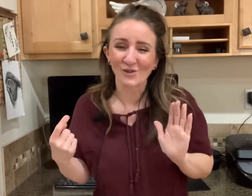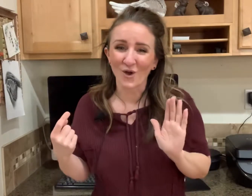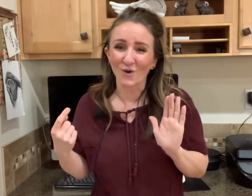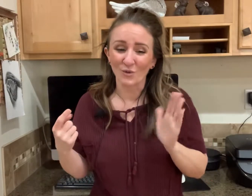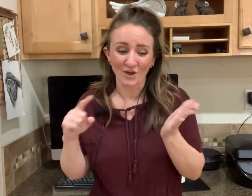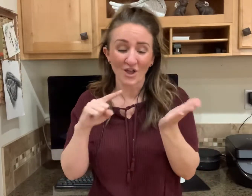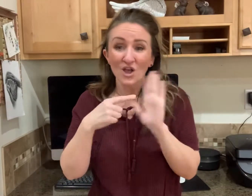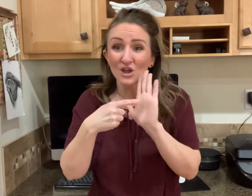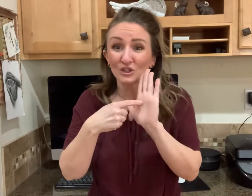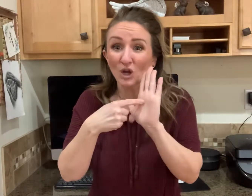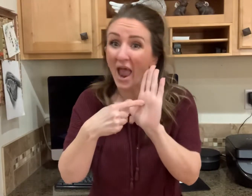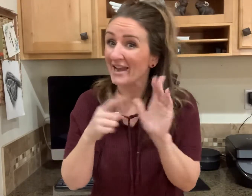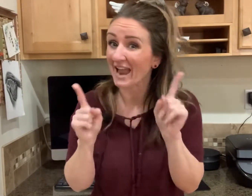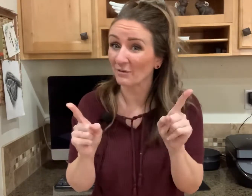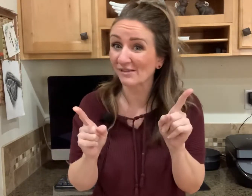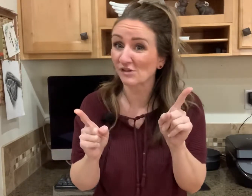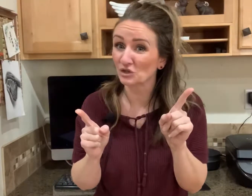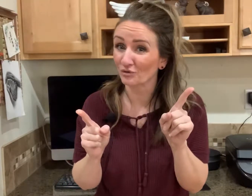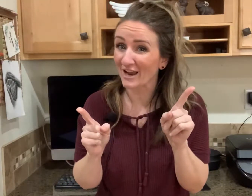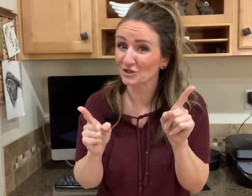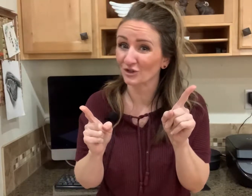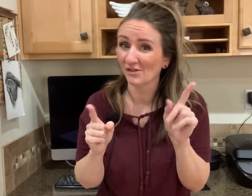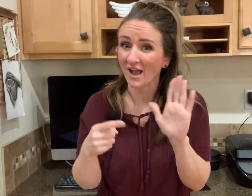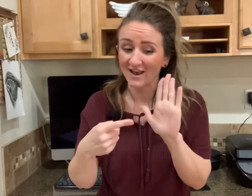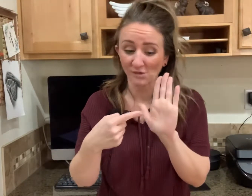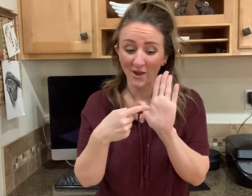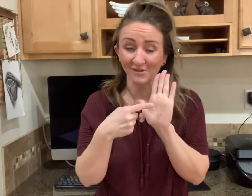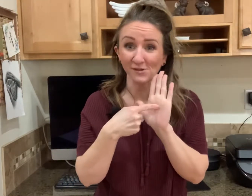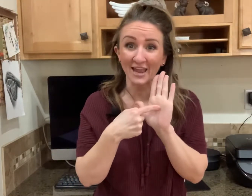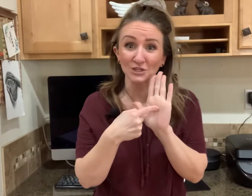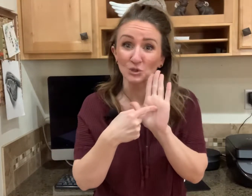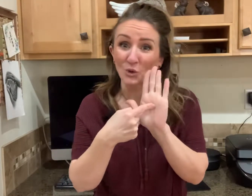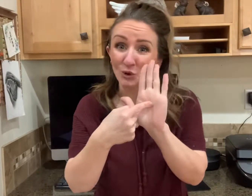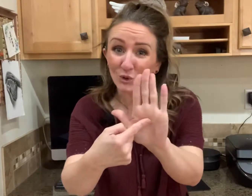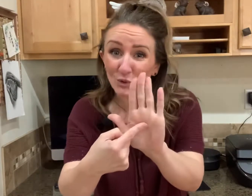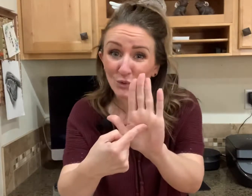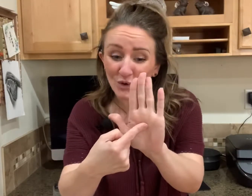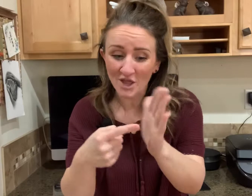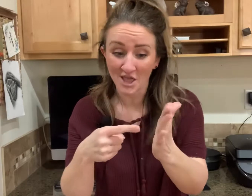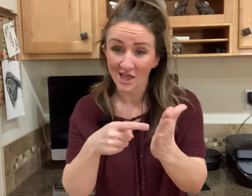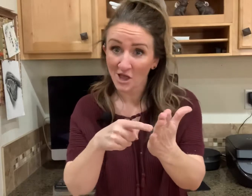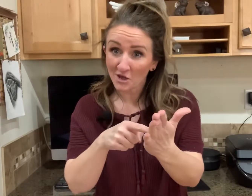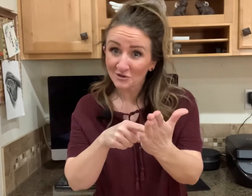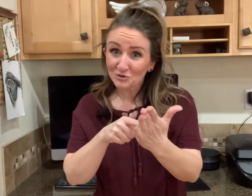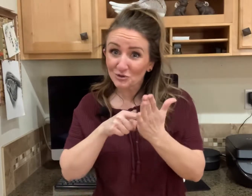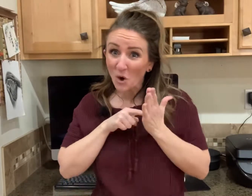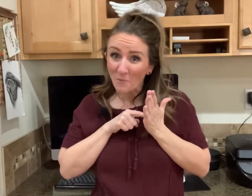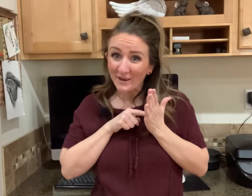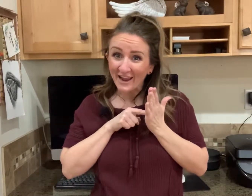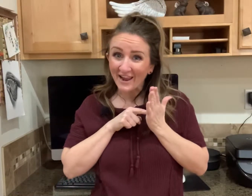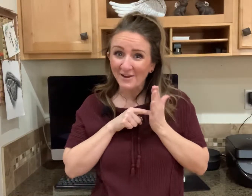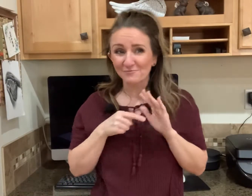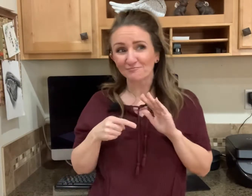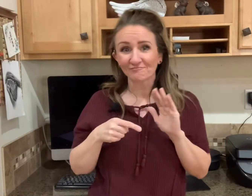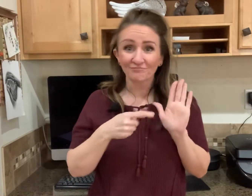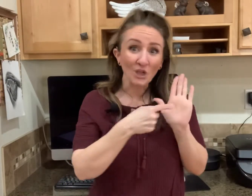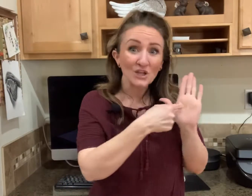So, and now this is a directional sign, so I can say show you, show me,